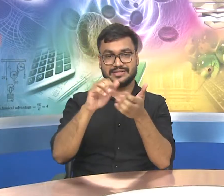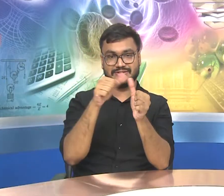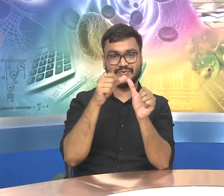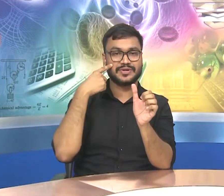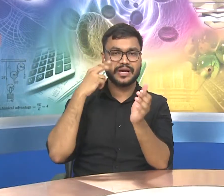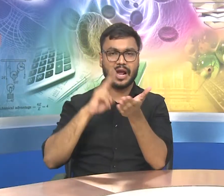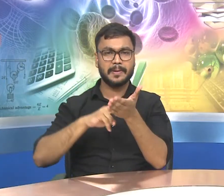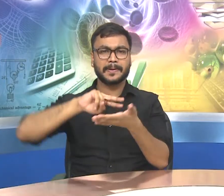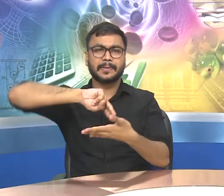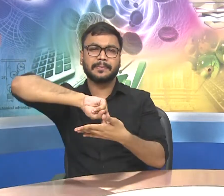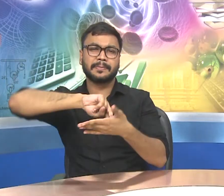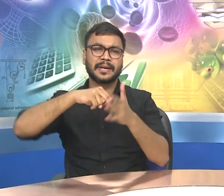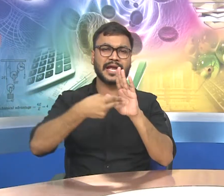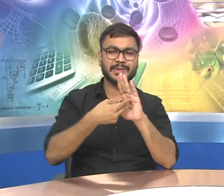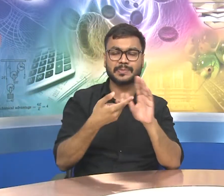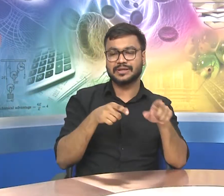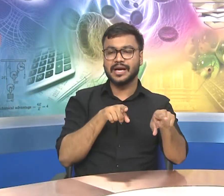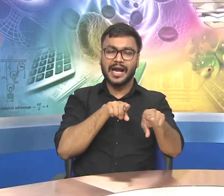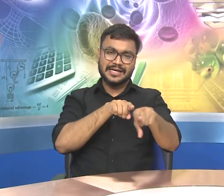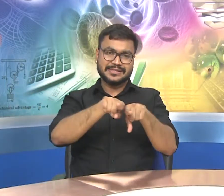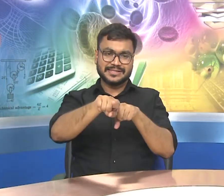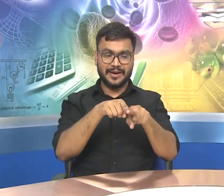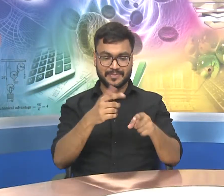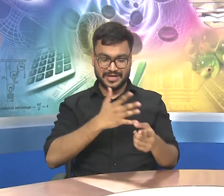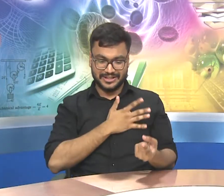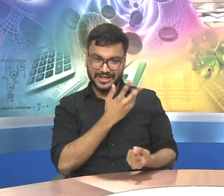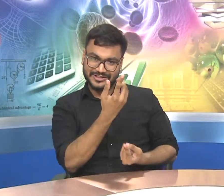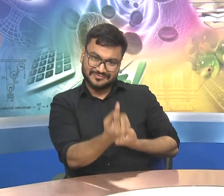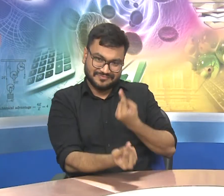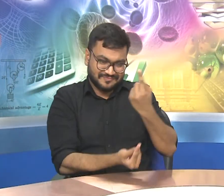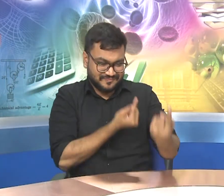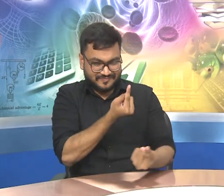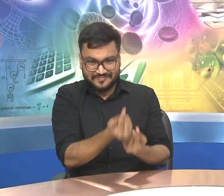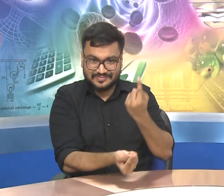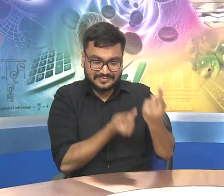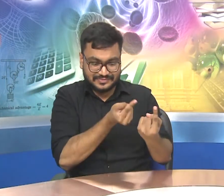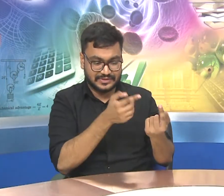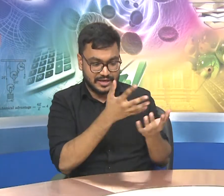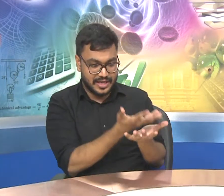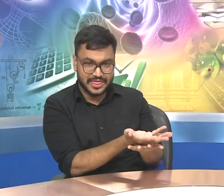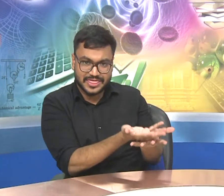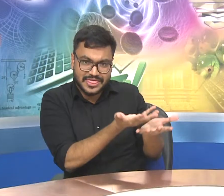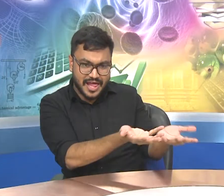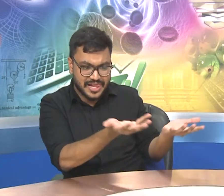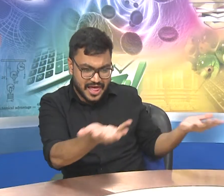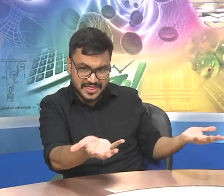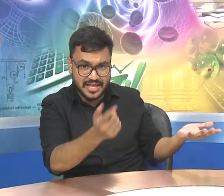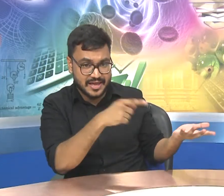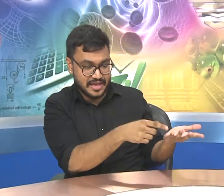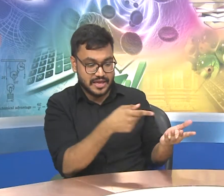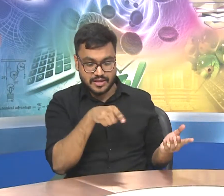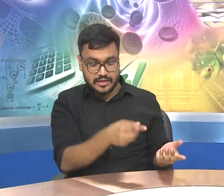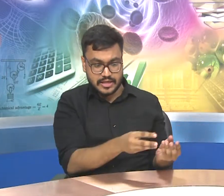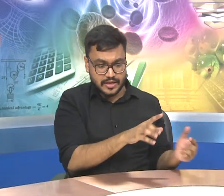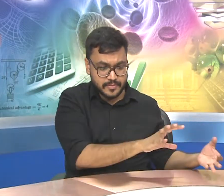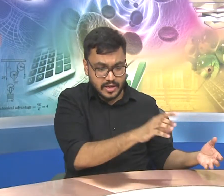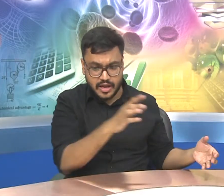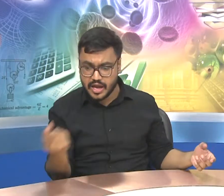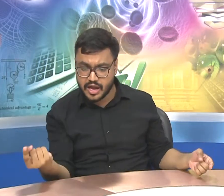A food chain is the path through which food and energy are transferred from one